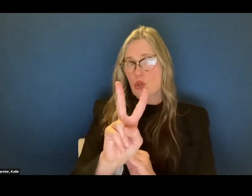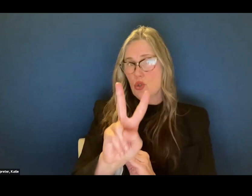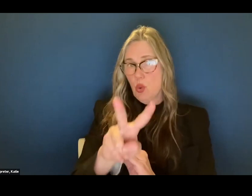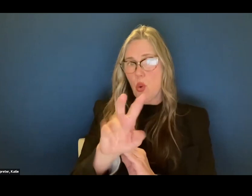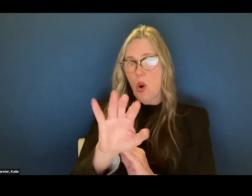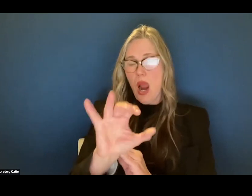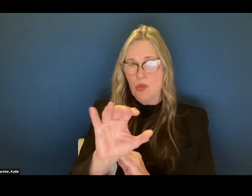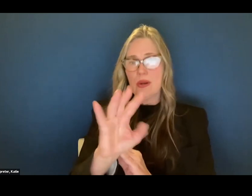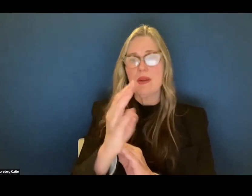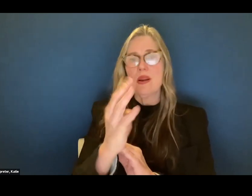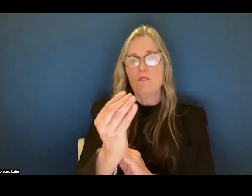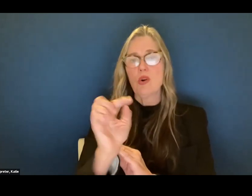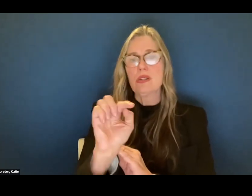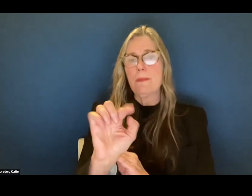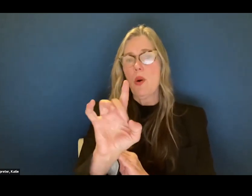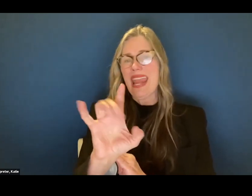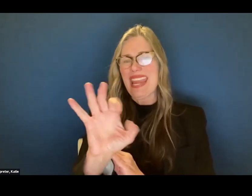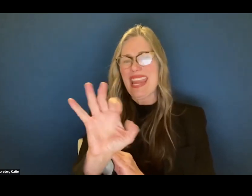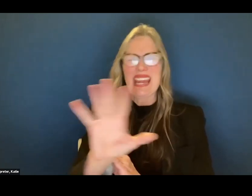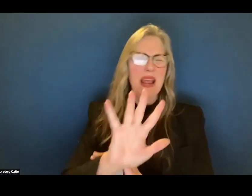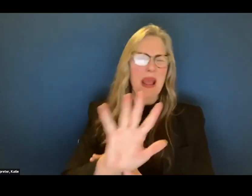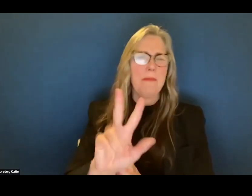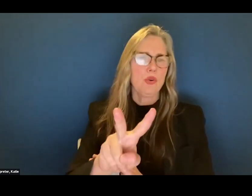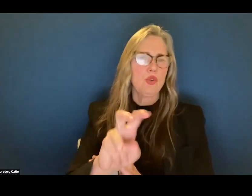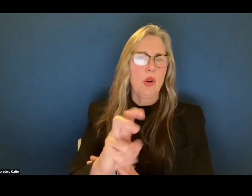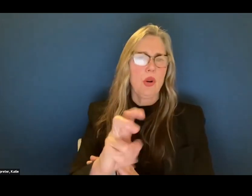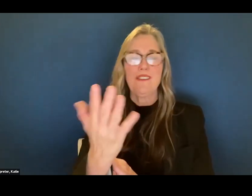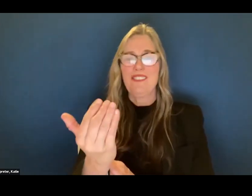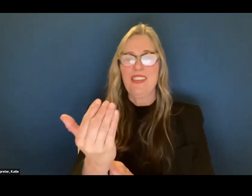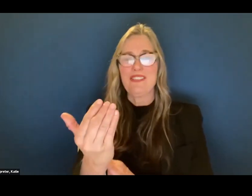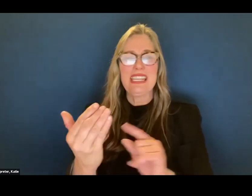214.89, and what our governor is saying is that it's